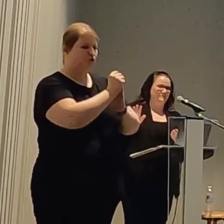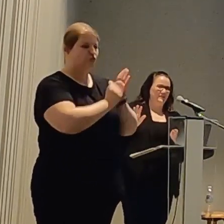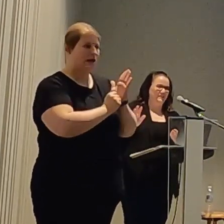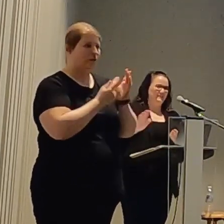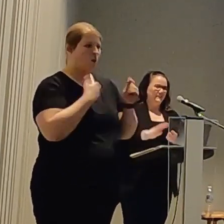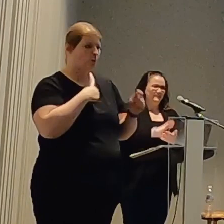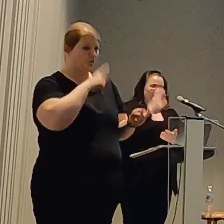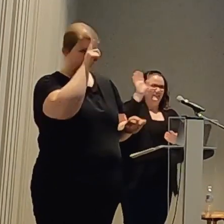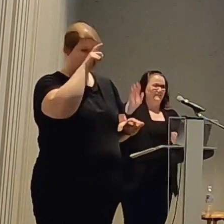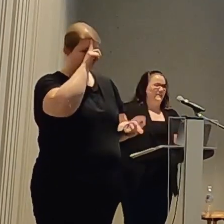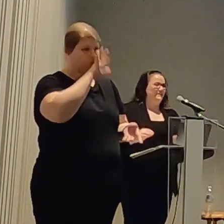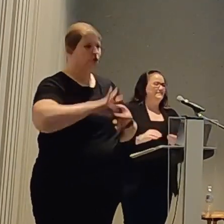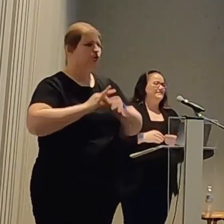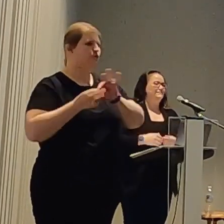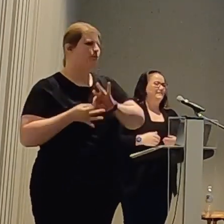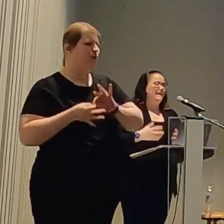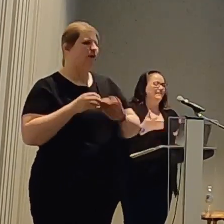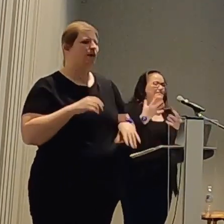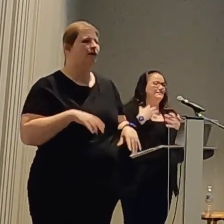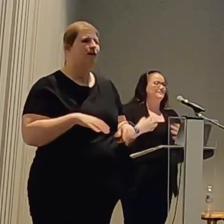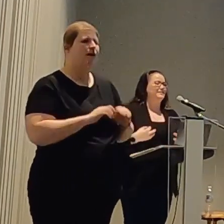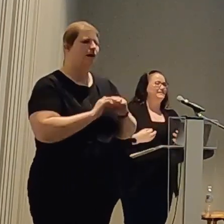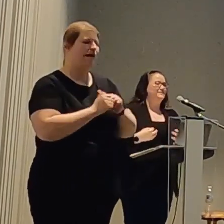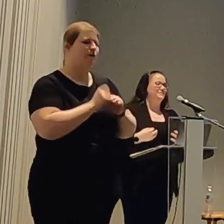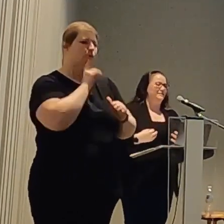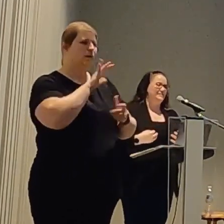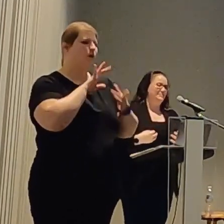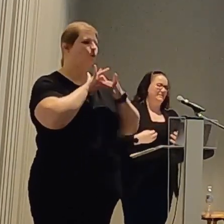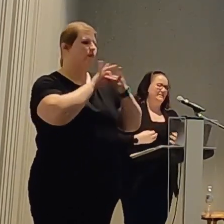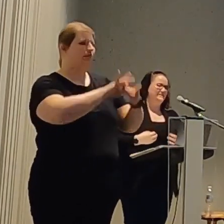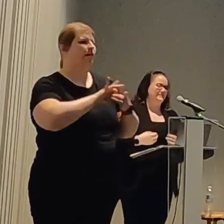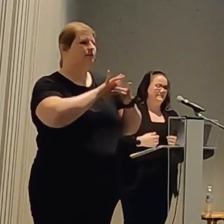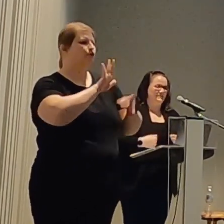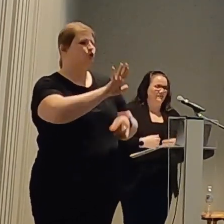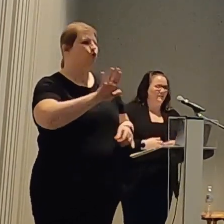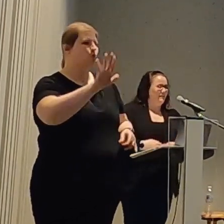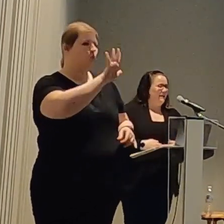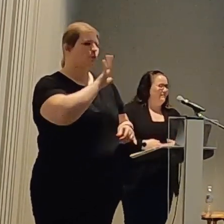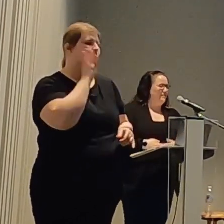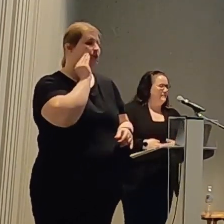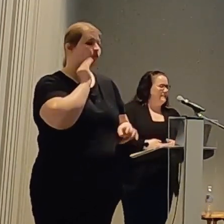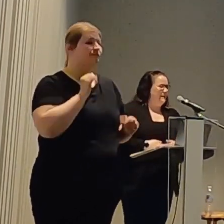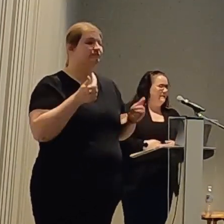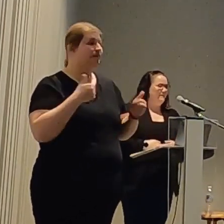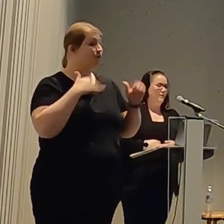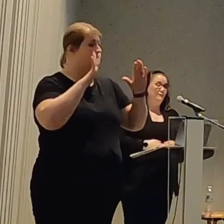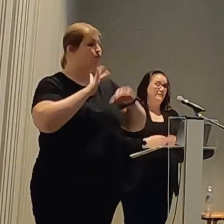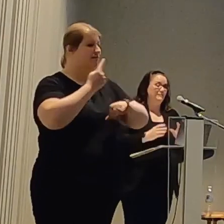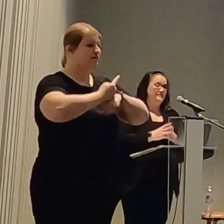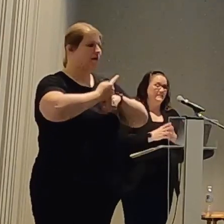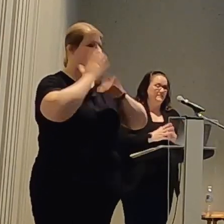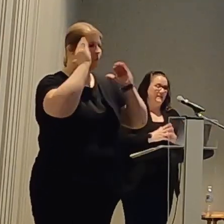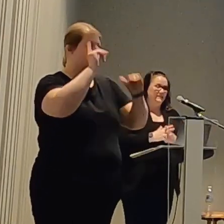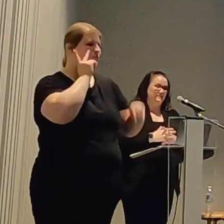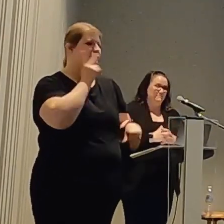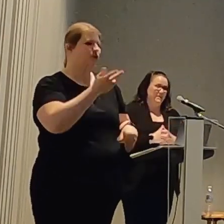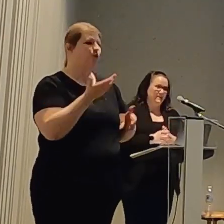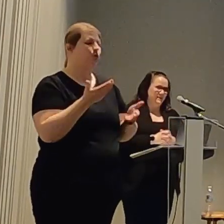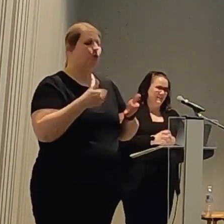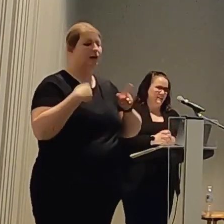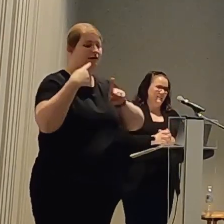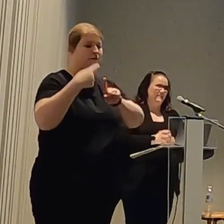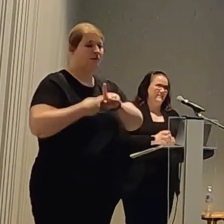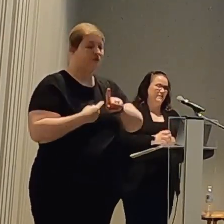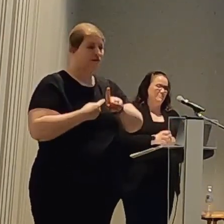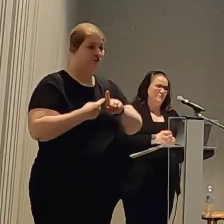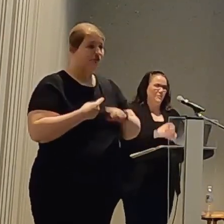to interpret. You know, how does it relate to your experiences? So have a great day, and hopefully we'll see you next